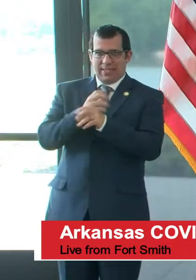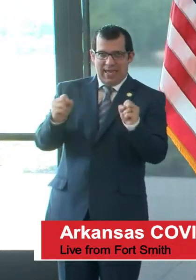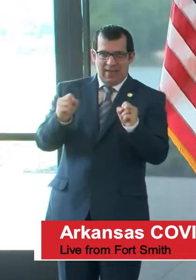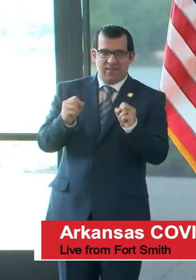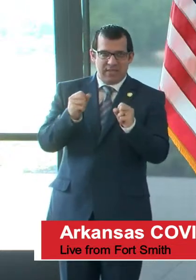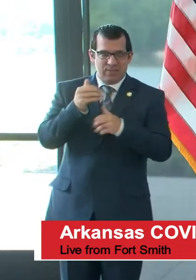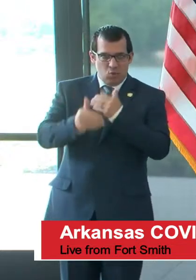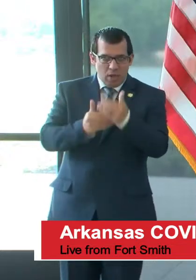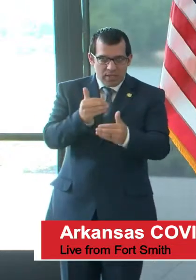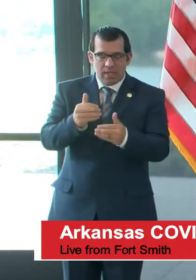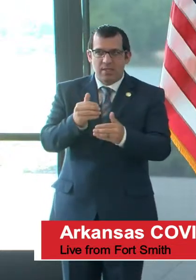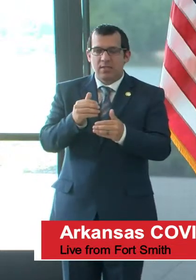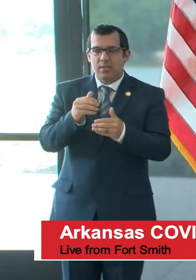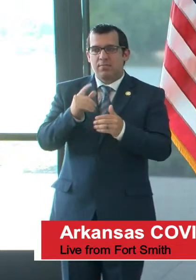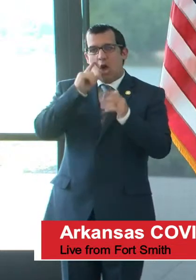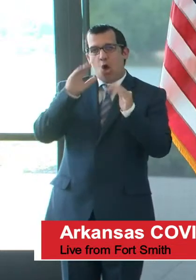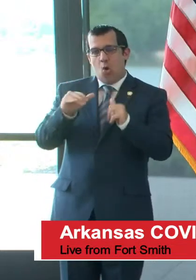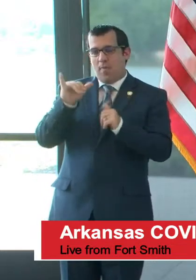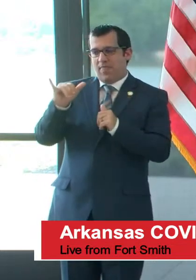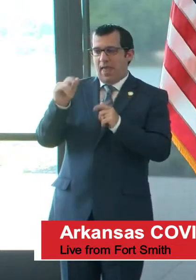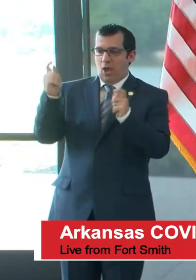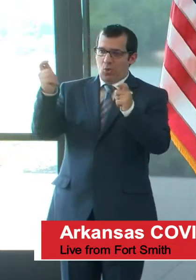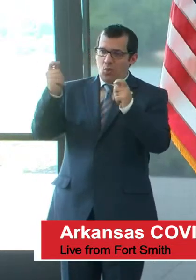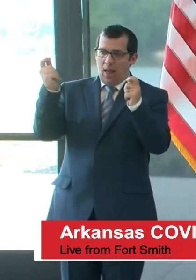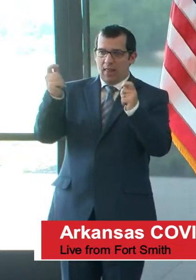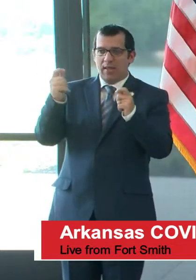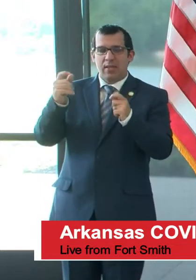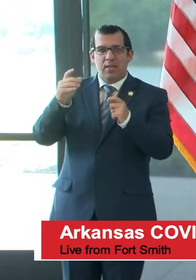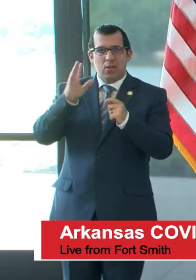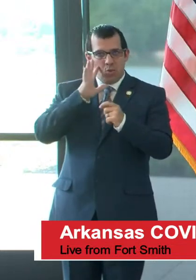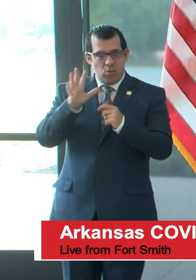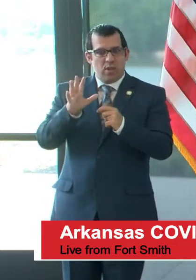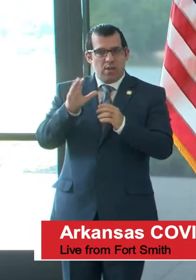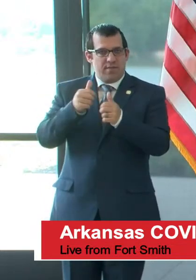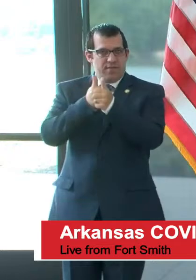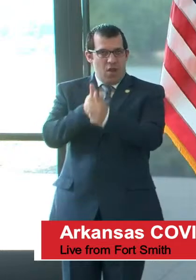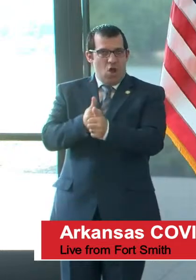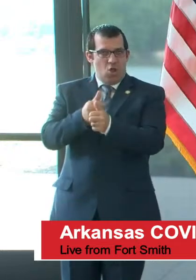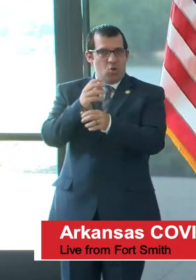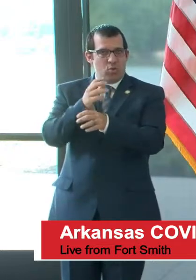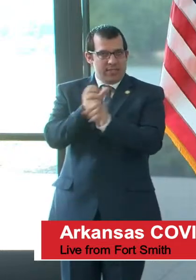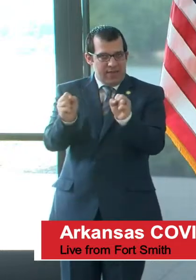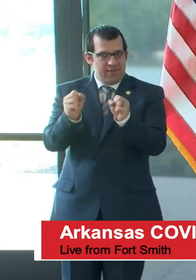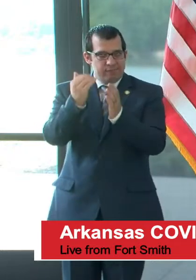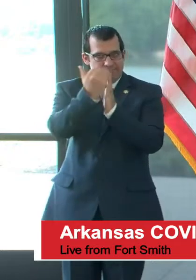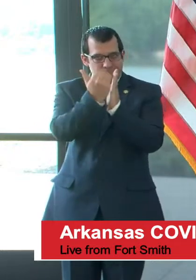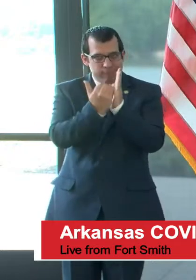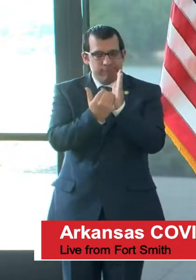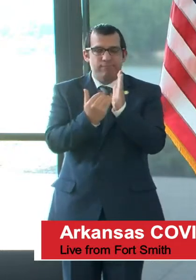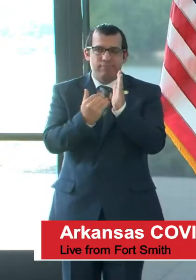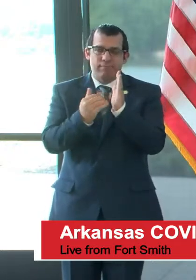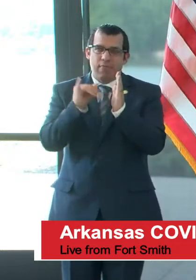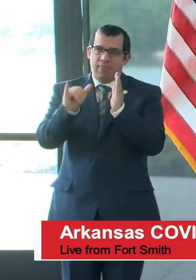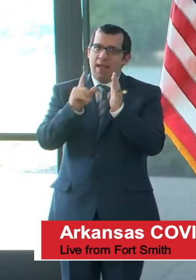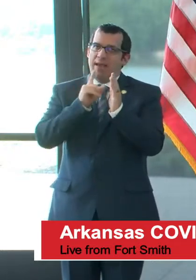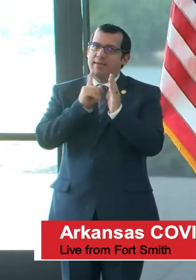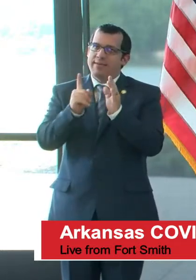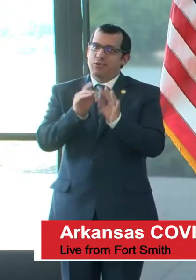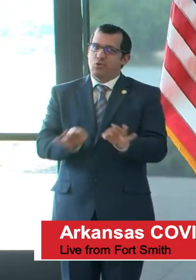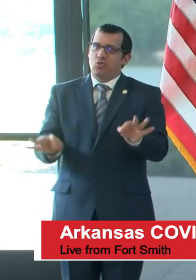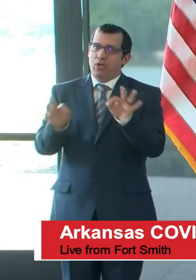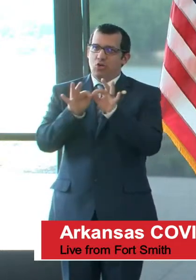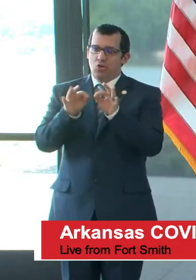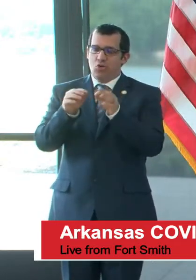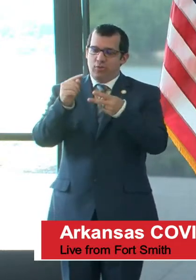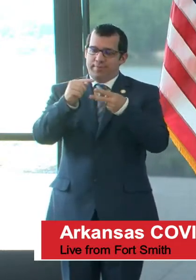there, but I hope that the rally will be done in a safe way, but that's, to me, a critical